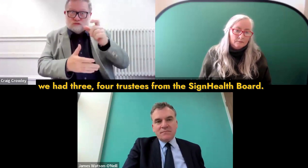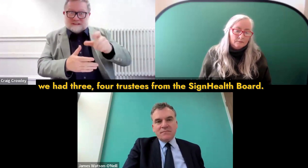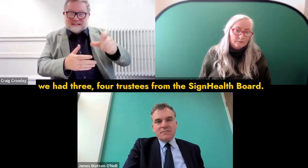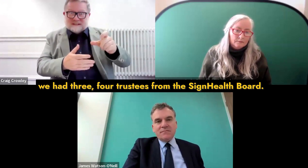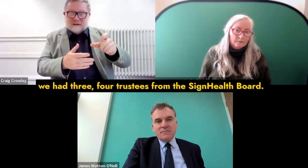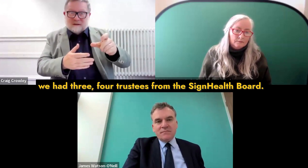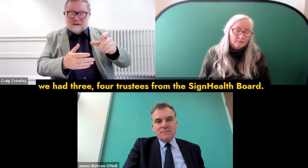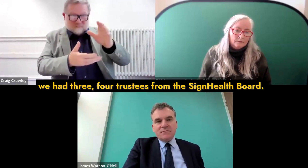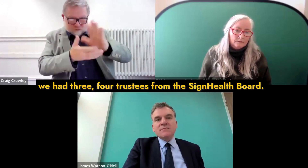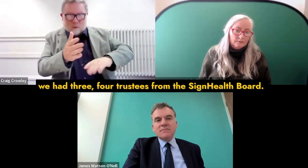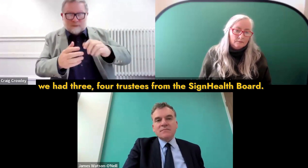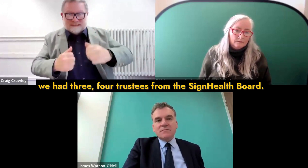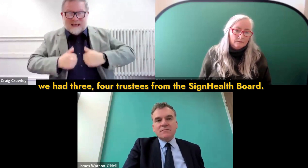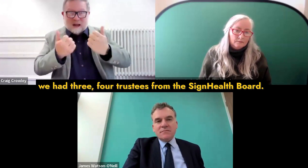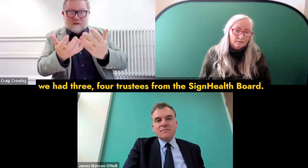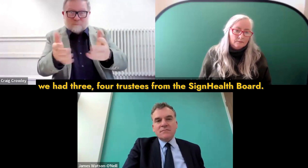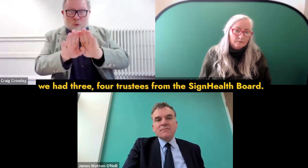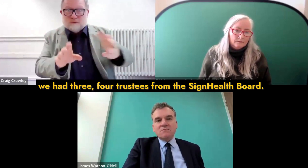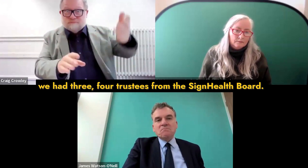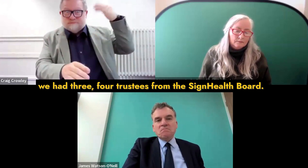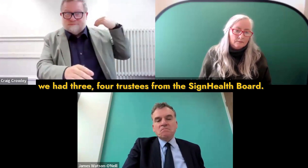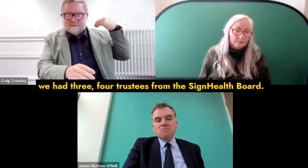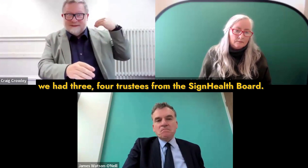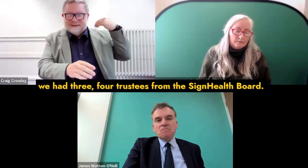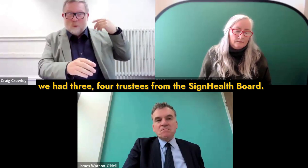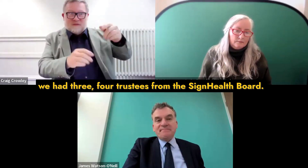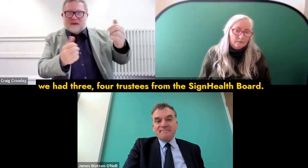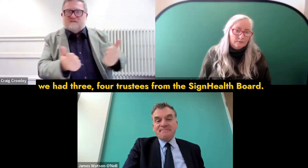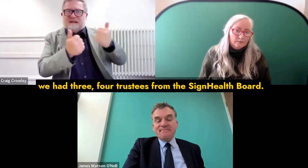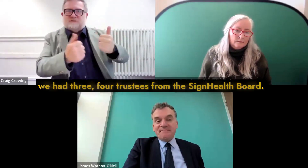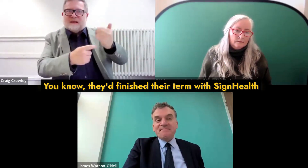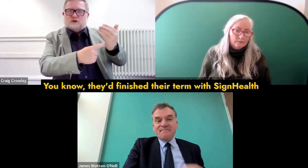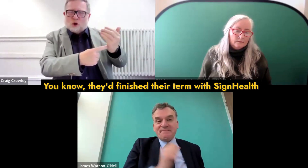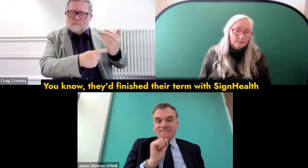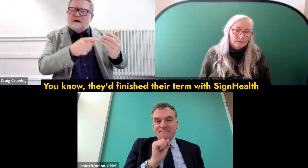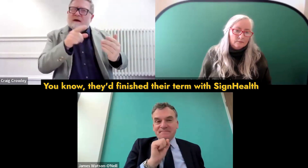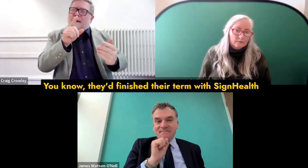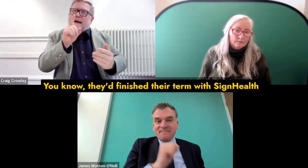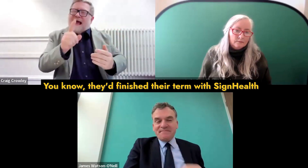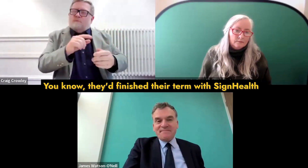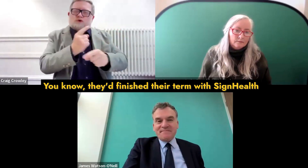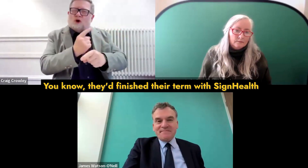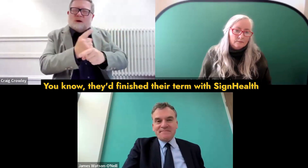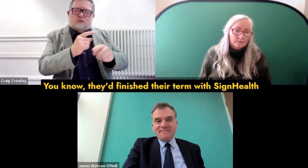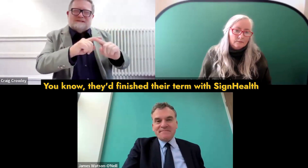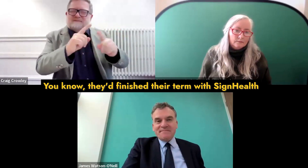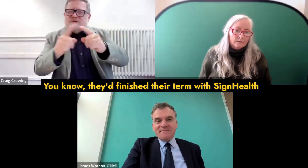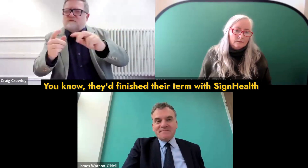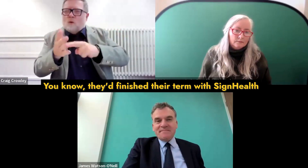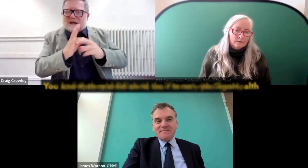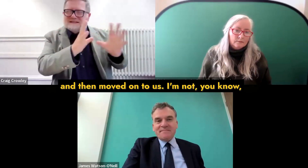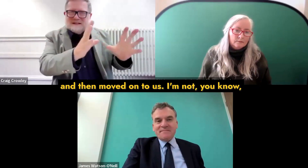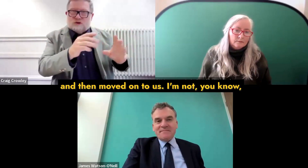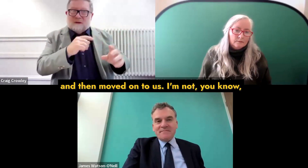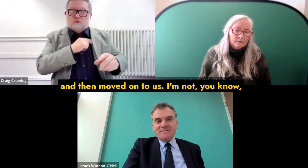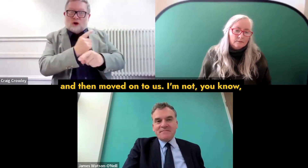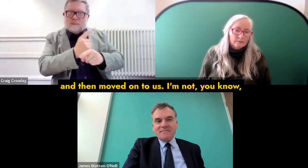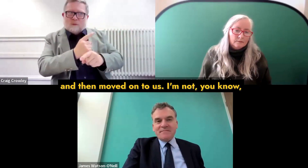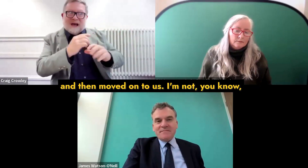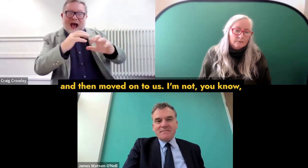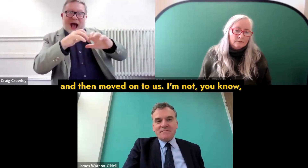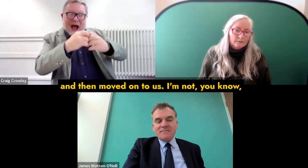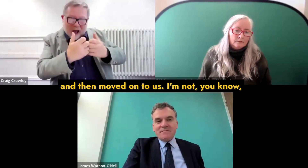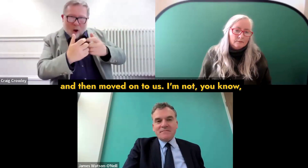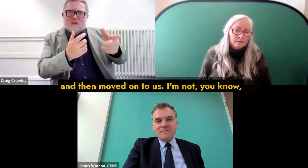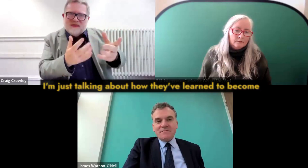we had kind of 3-4 trustees from the Sign Health board. You know, they'd finished their term with Sign Health and then moved on to